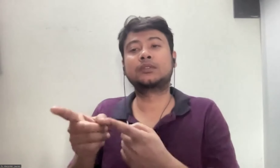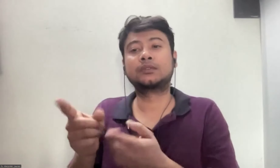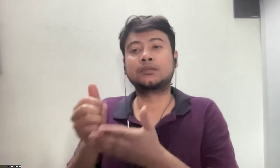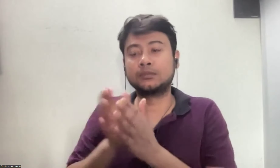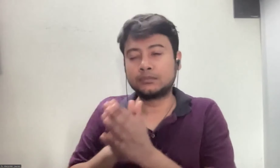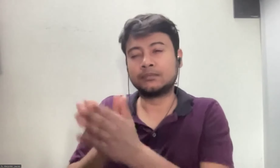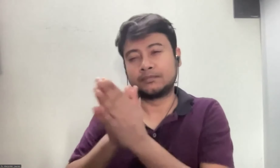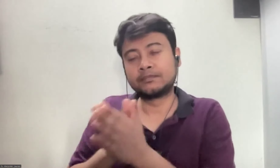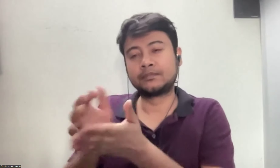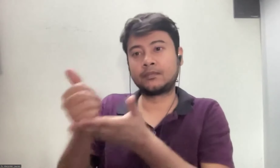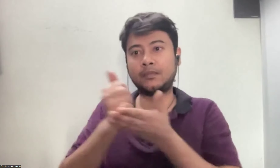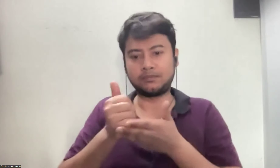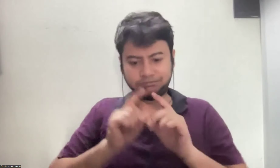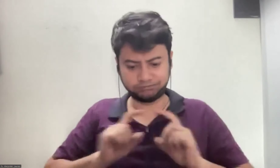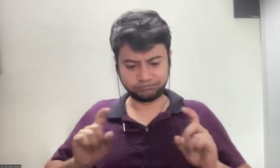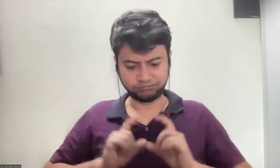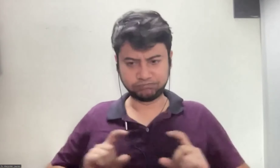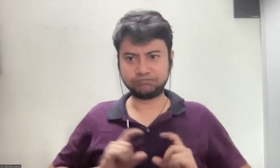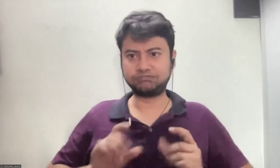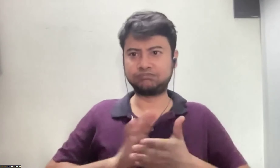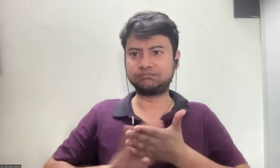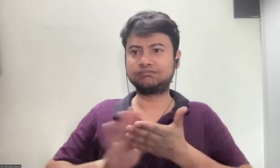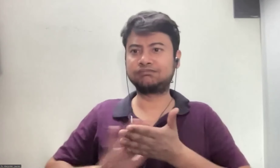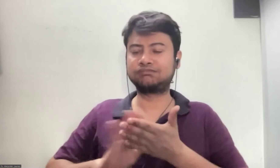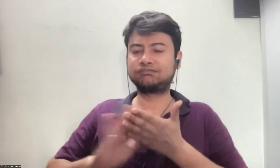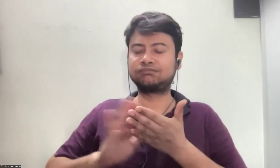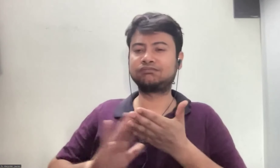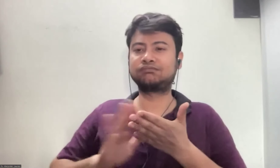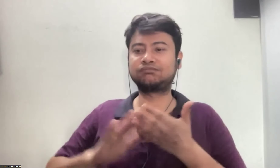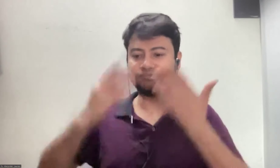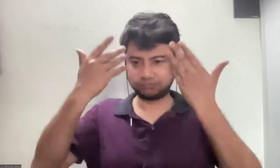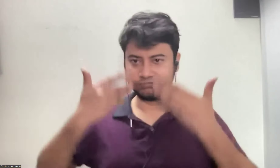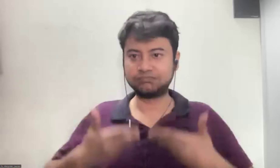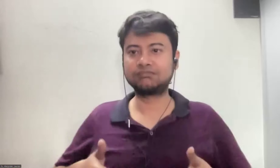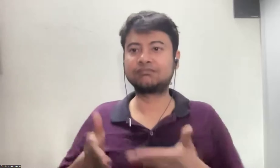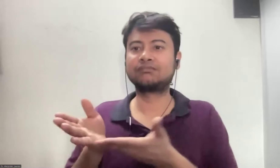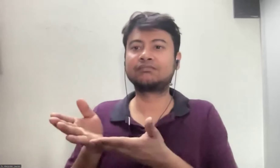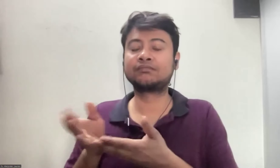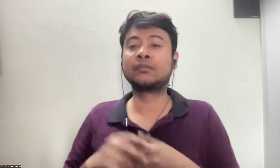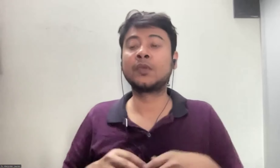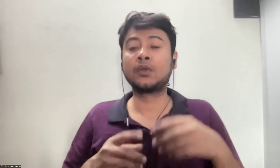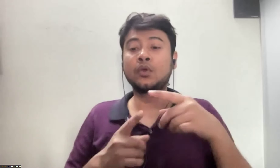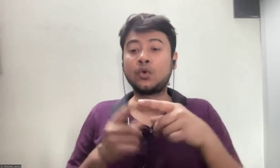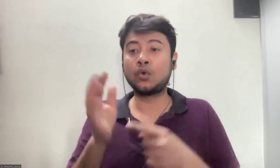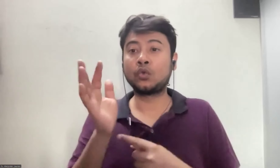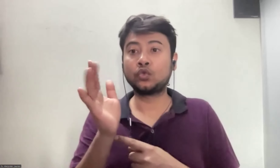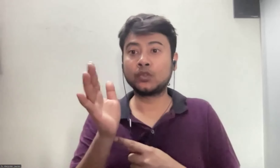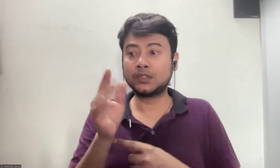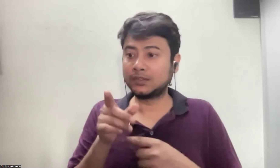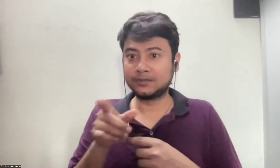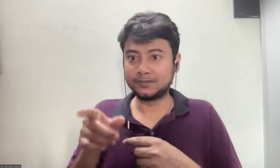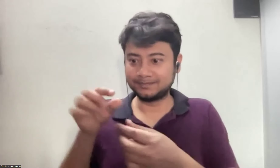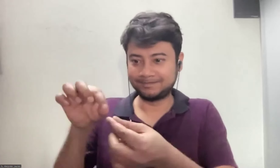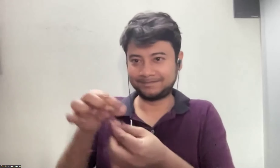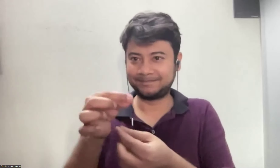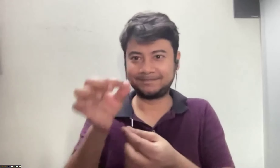stem or whether it is the roots, in fact, the sand in which the, you know, the Tulsi